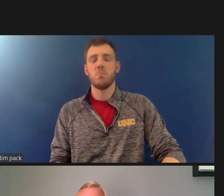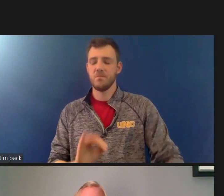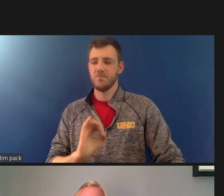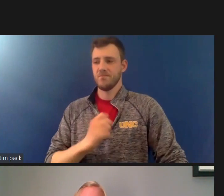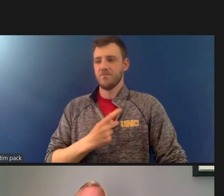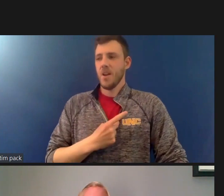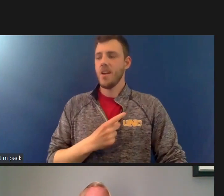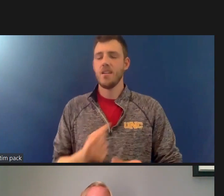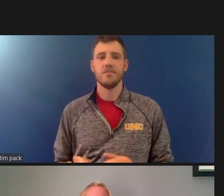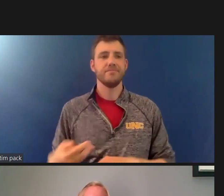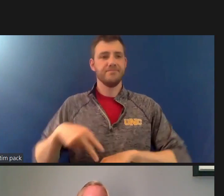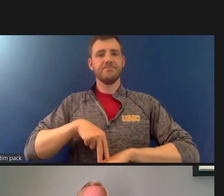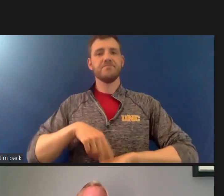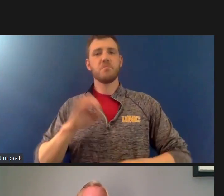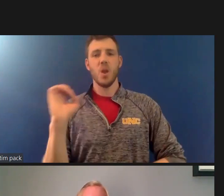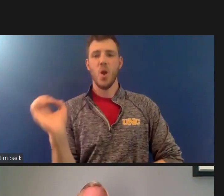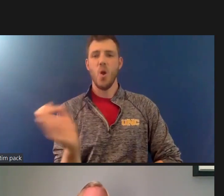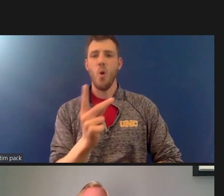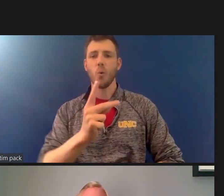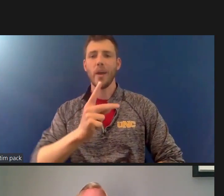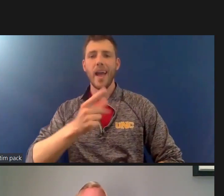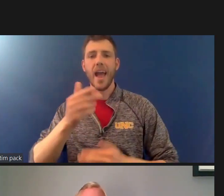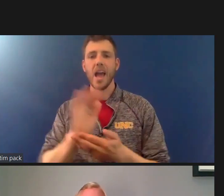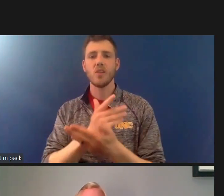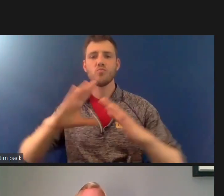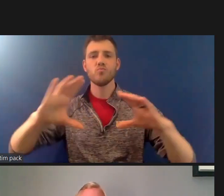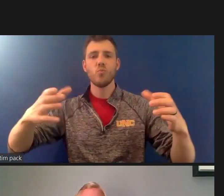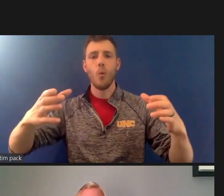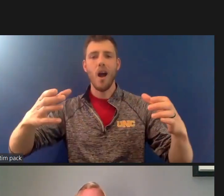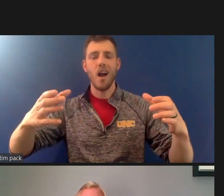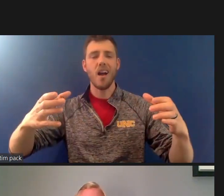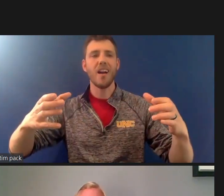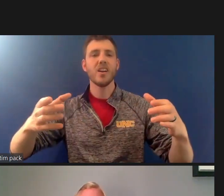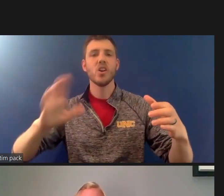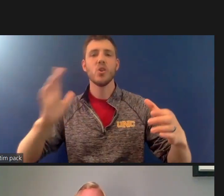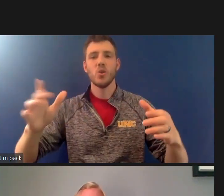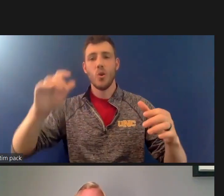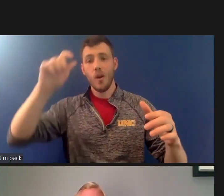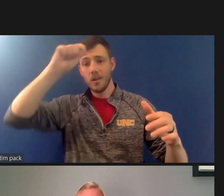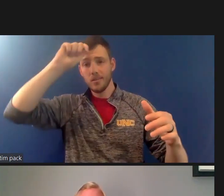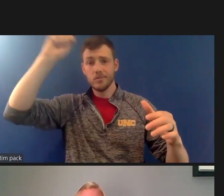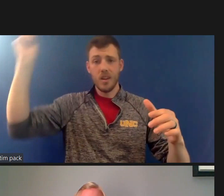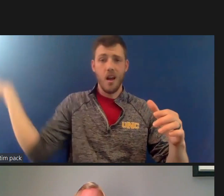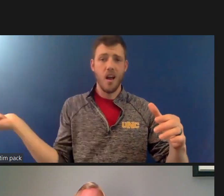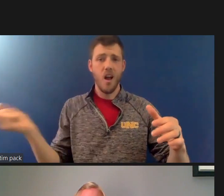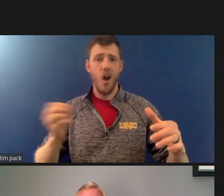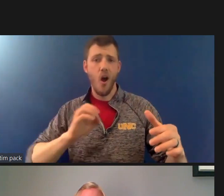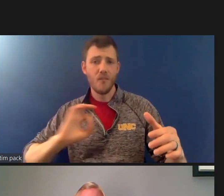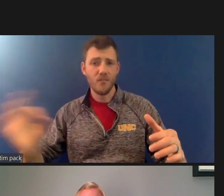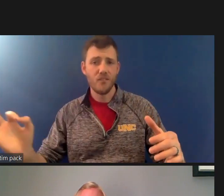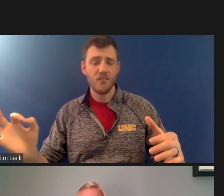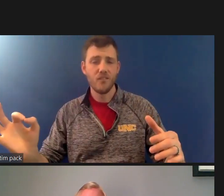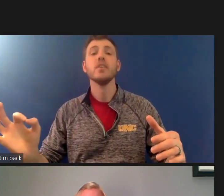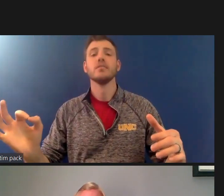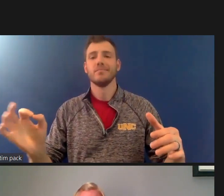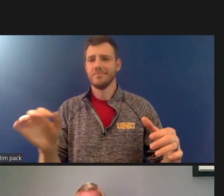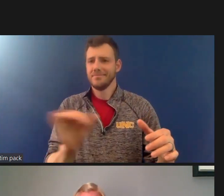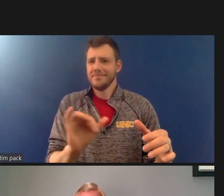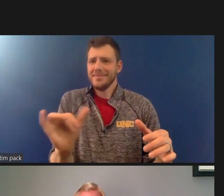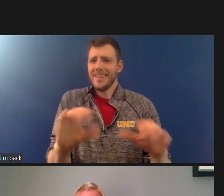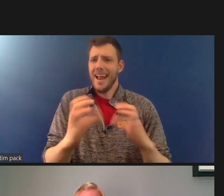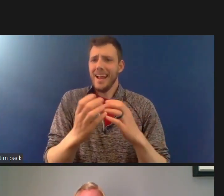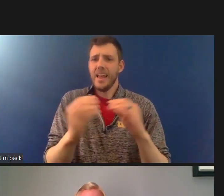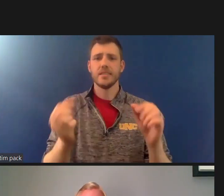All right, choir, take off your togs. As if released from class, the choir boys stood up, chattered, piled their black cloaks